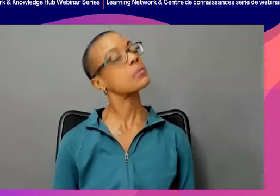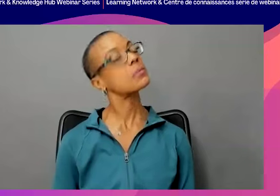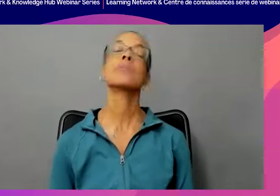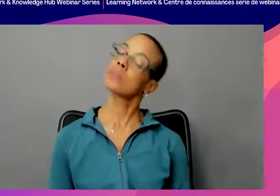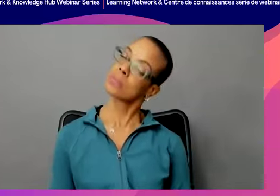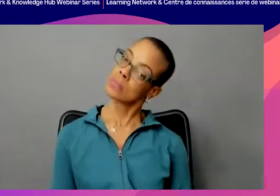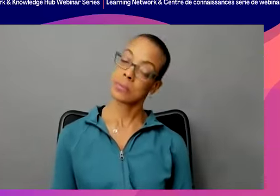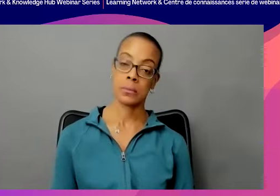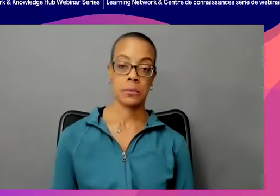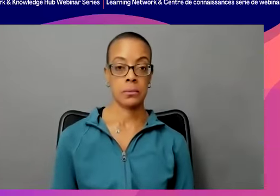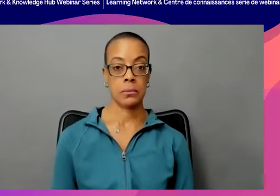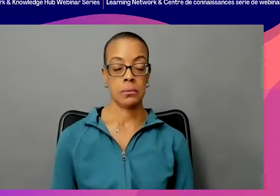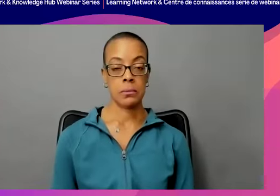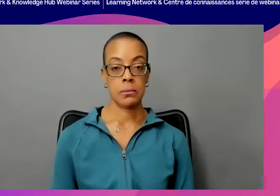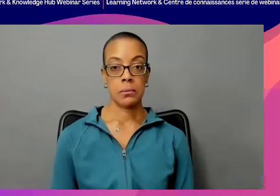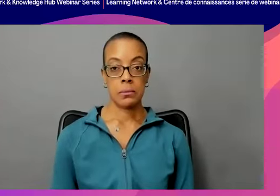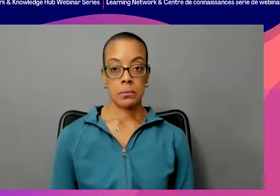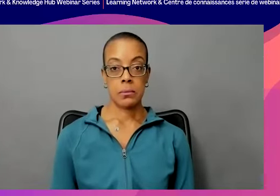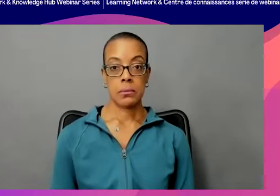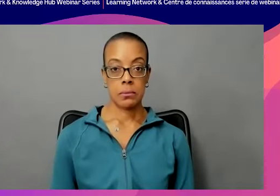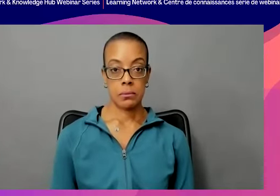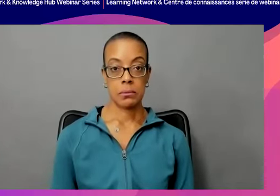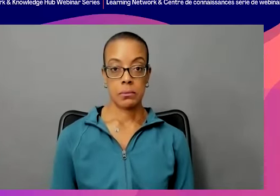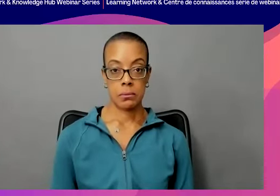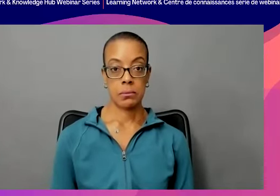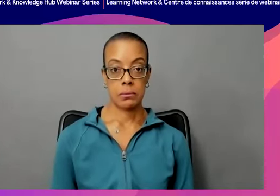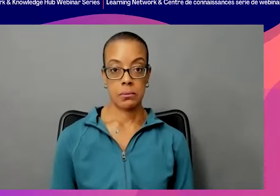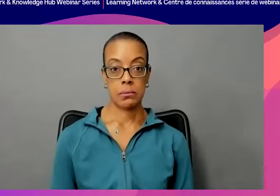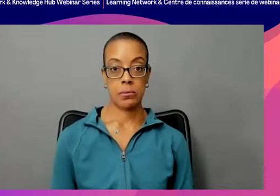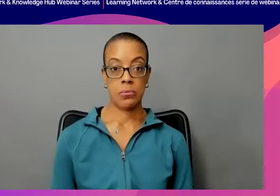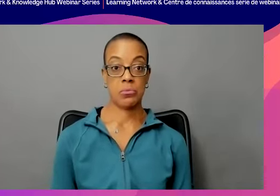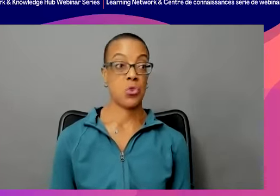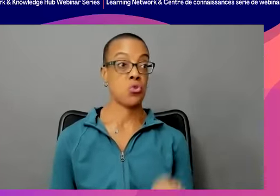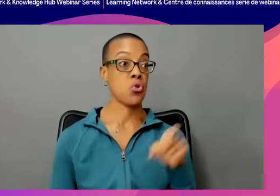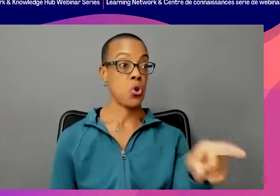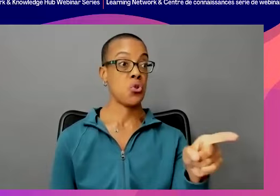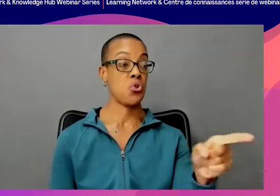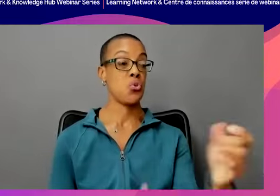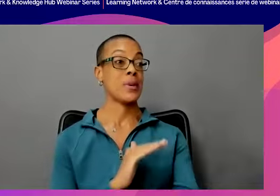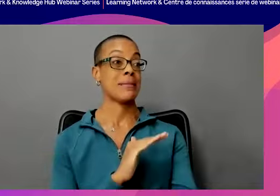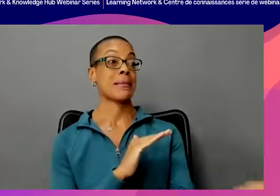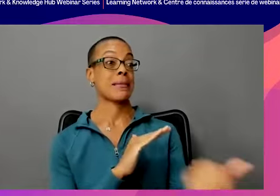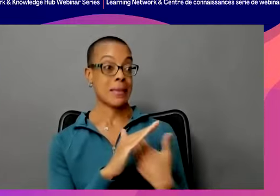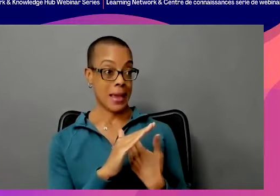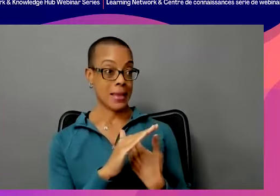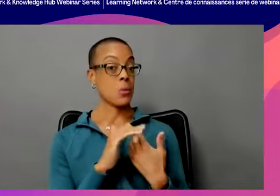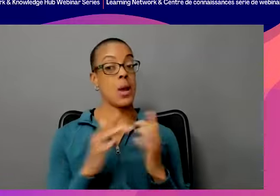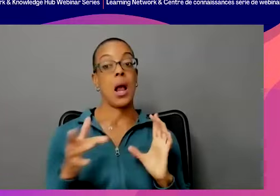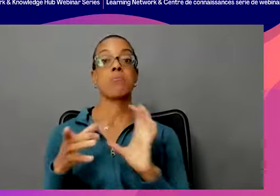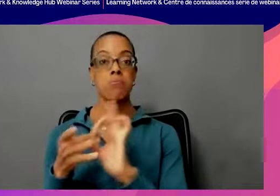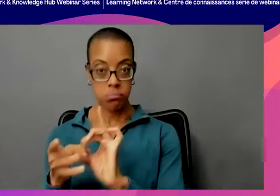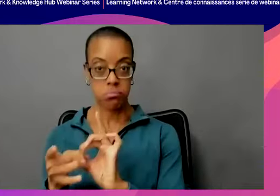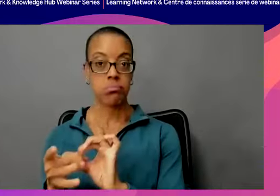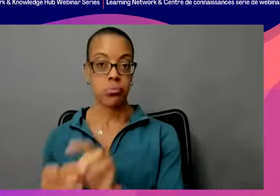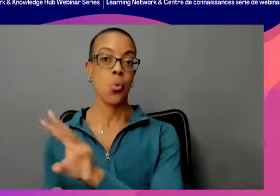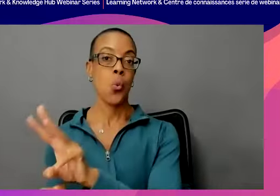So I guess anything that comes up, we can link to this webpage, the recording webpage of this webinar.